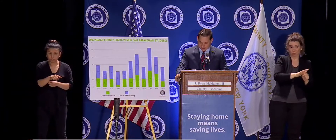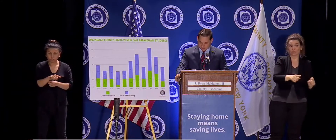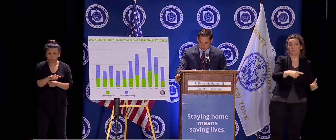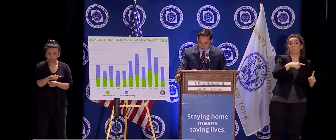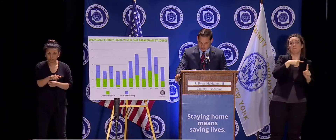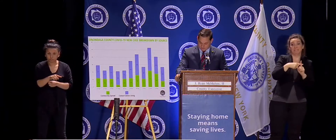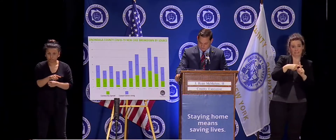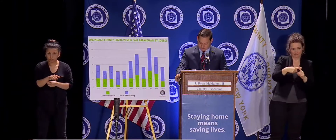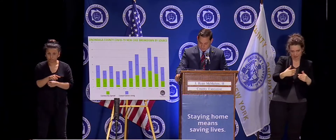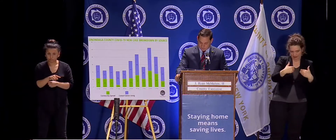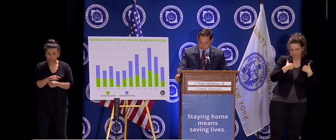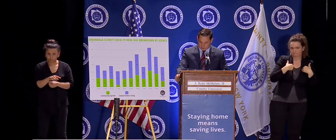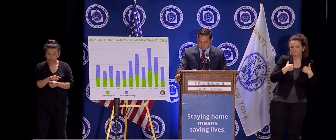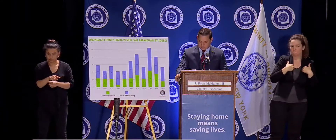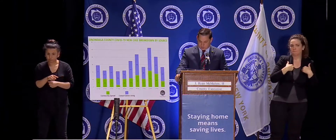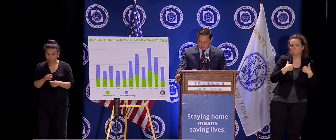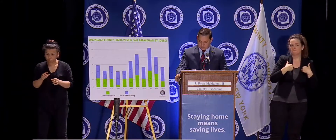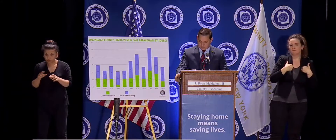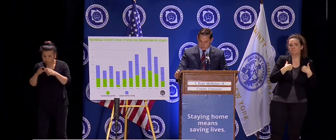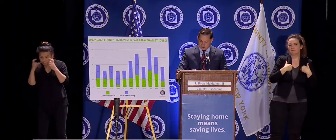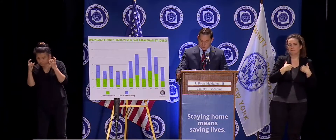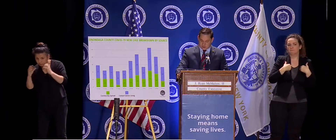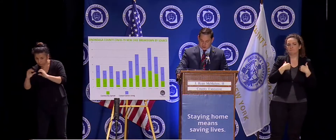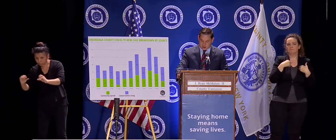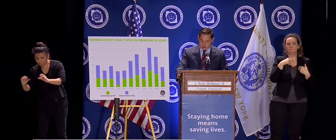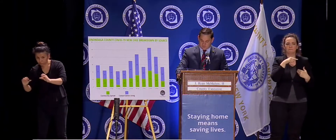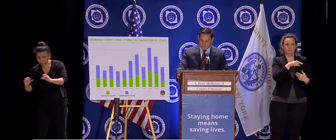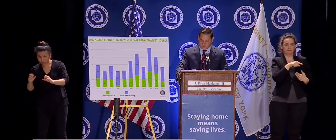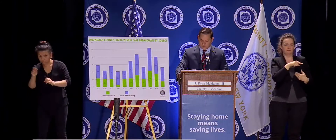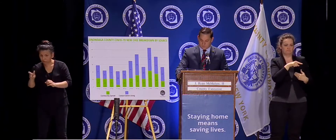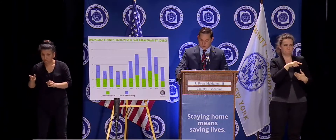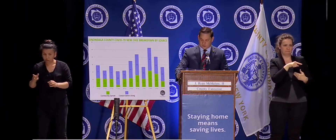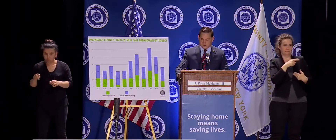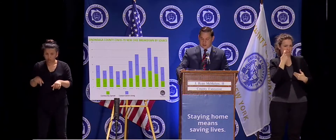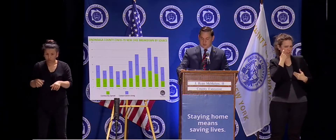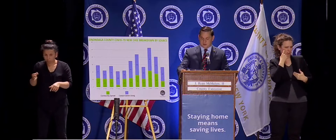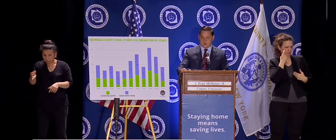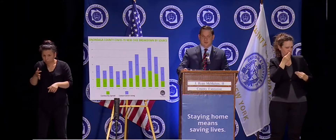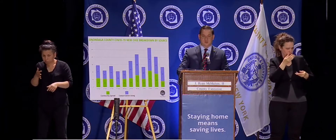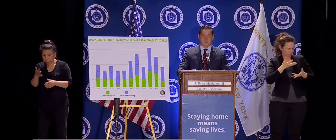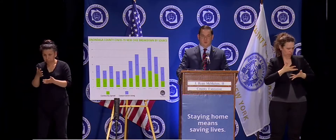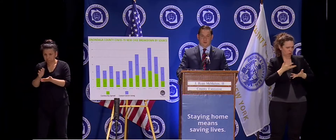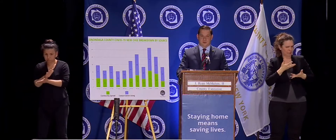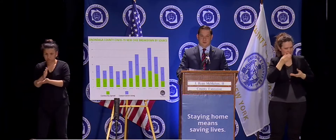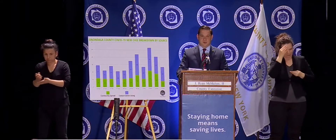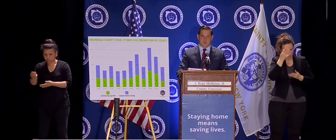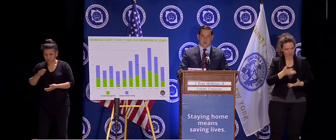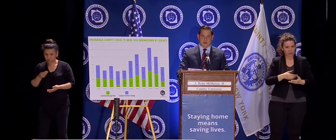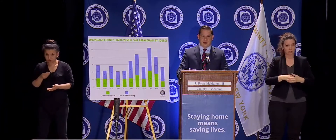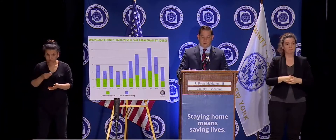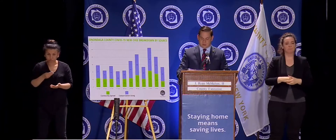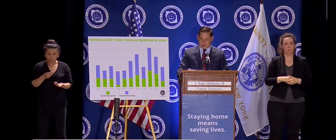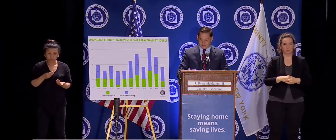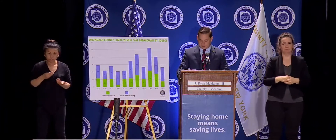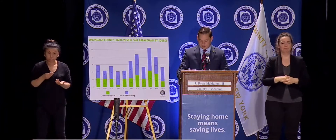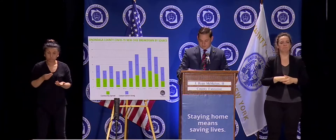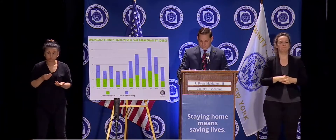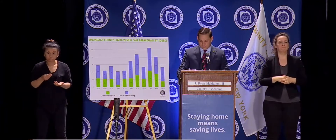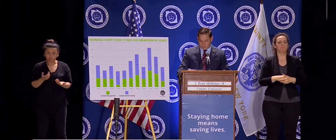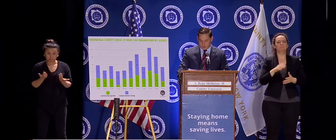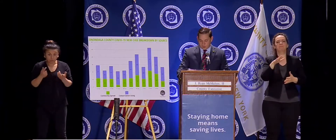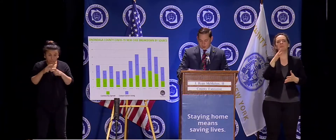wearing masks or not. This is fresh off the press. It doesn't tell me, so let's assume the worst. Let's assume they were not wearing a